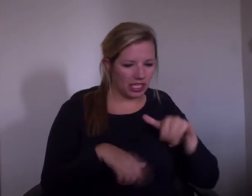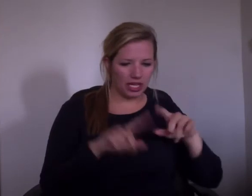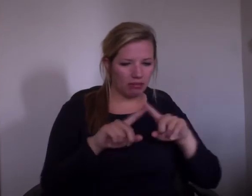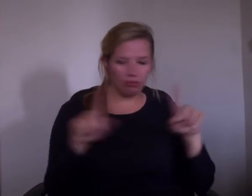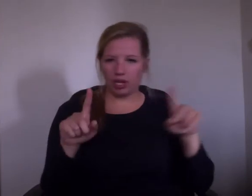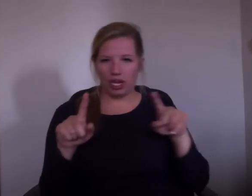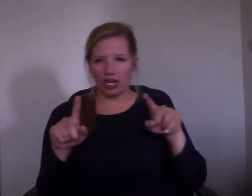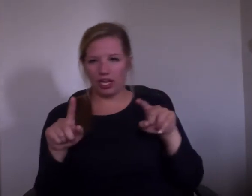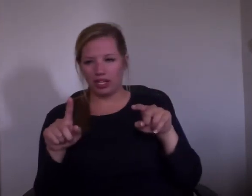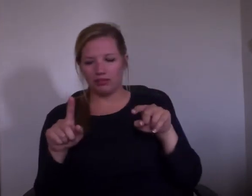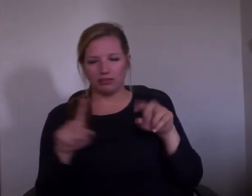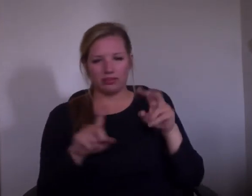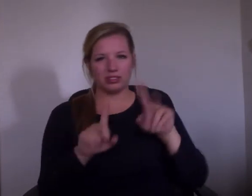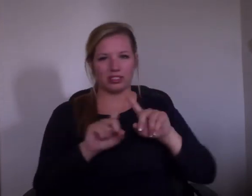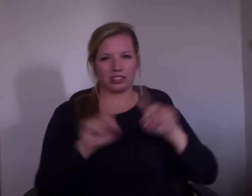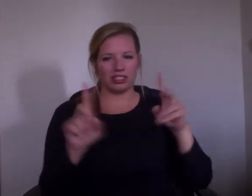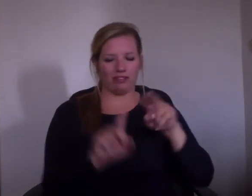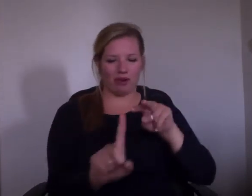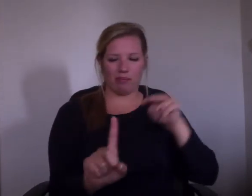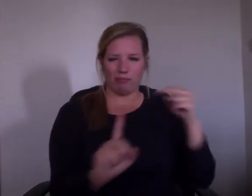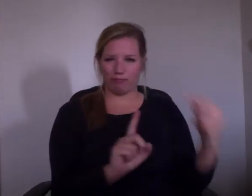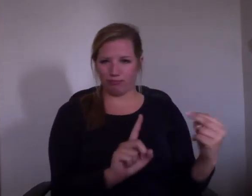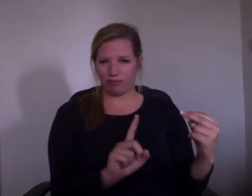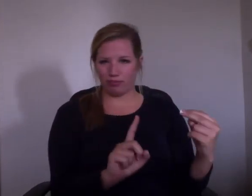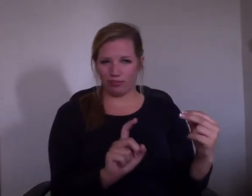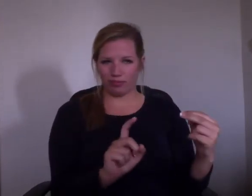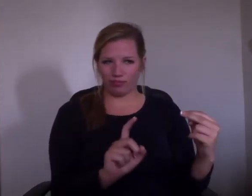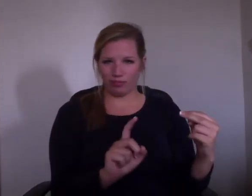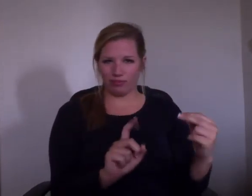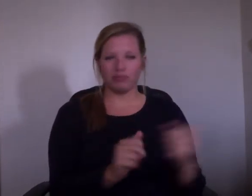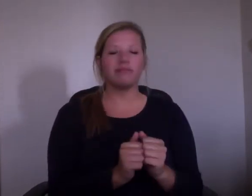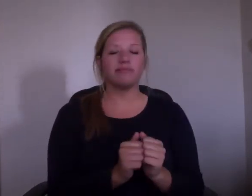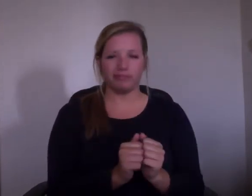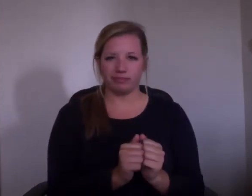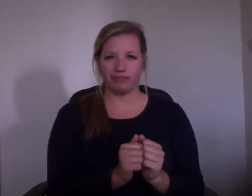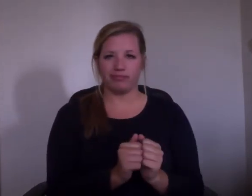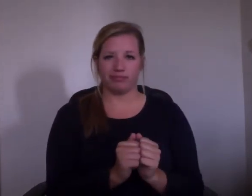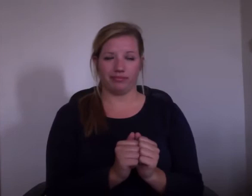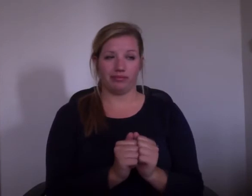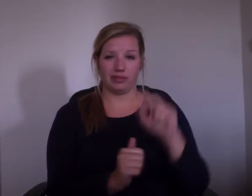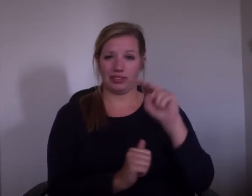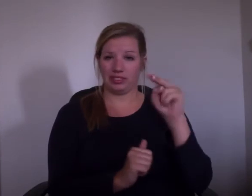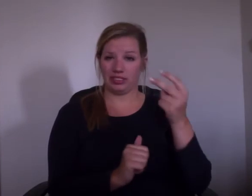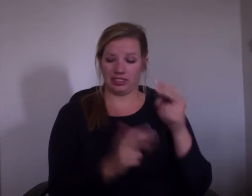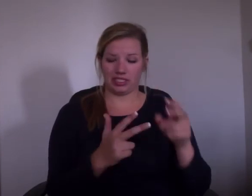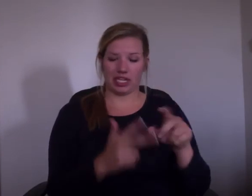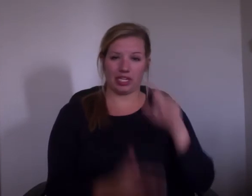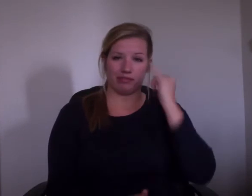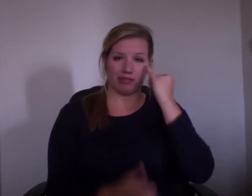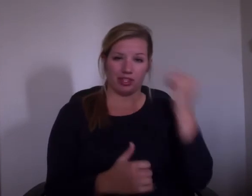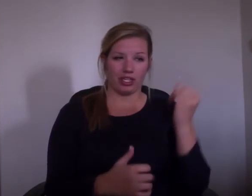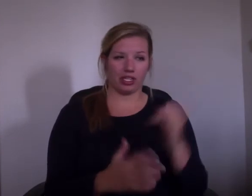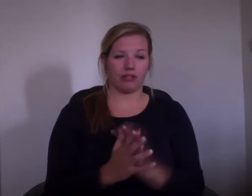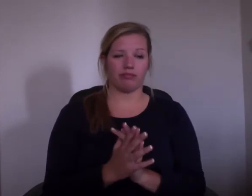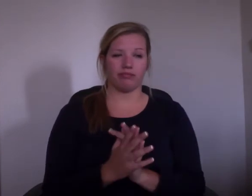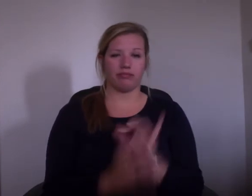War philosophy and doctrines. Okay. The second notion here is the idea of incrementalism.